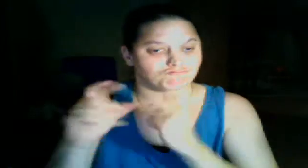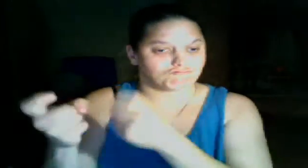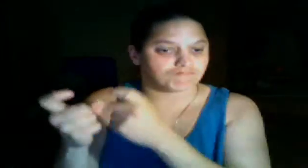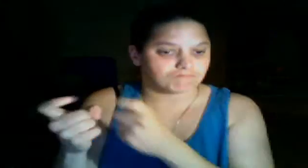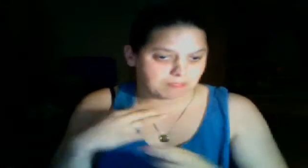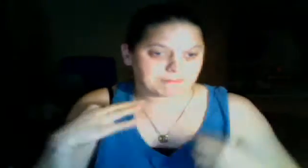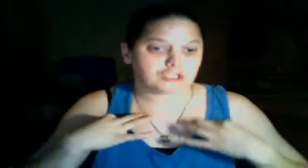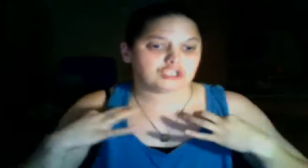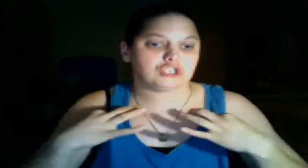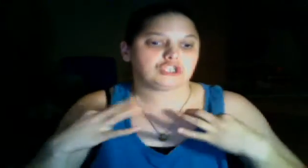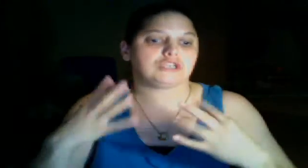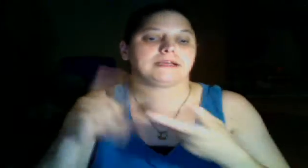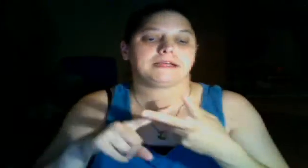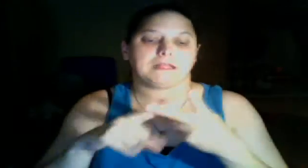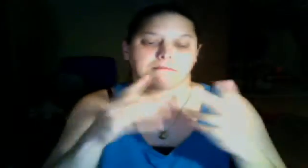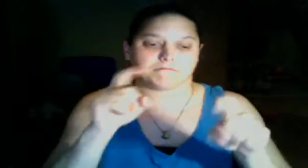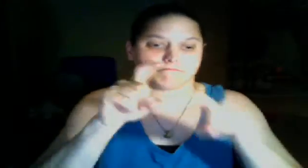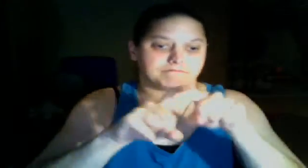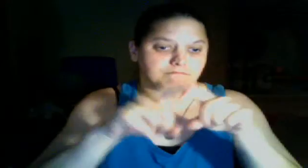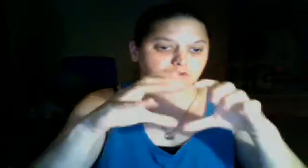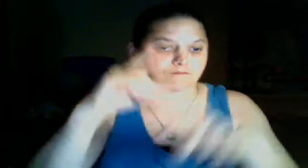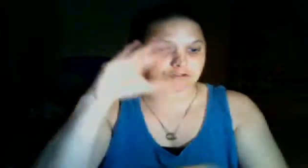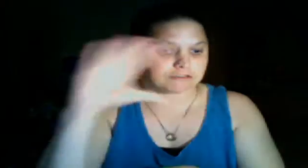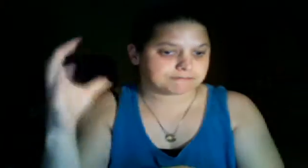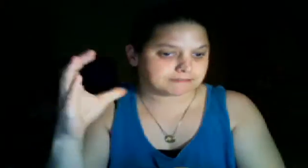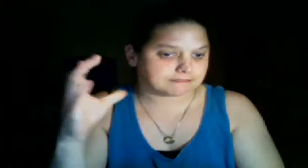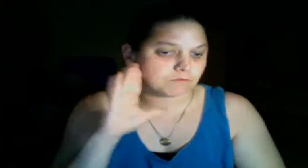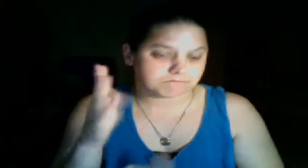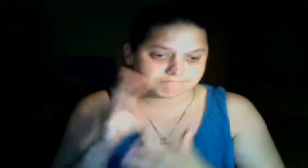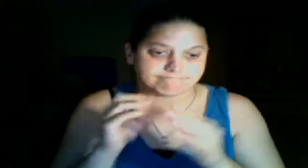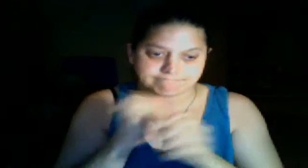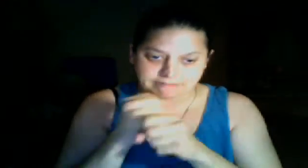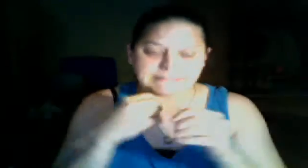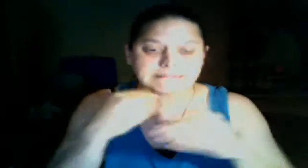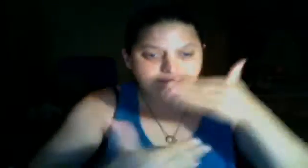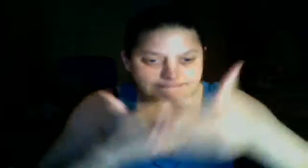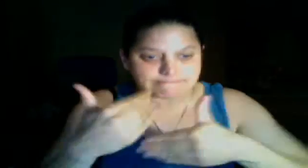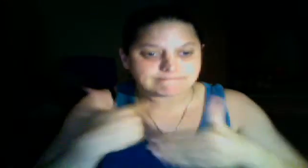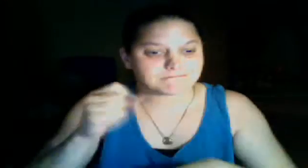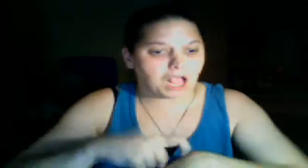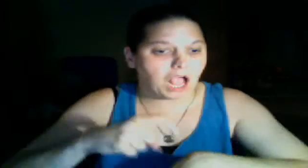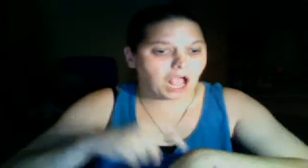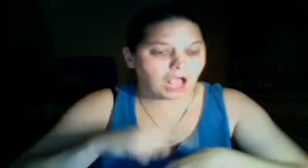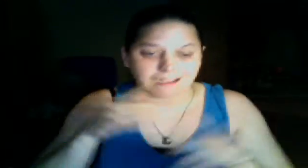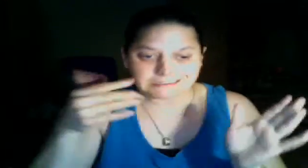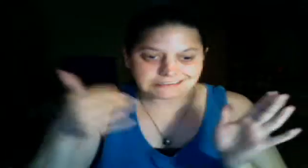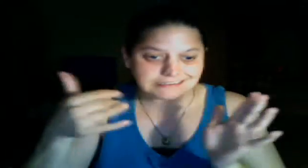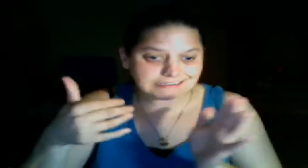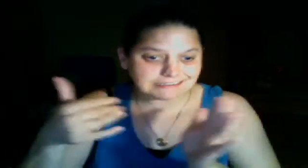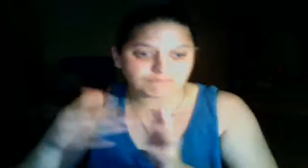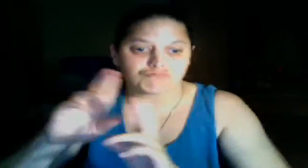And I'm not going to Youngstown with you. Well, it sure is, buddy. We were wrong to make you do that before. We can see now you got a real sweet deal with these Russo